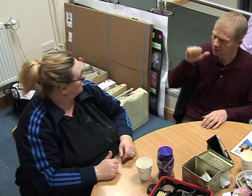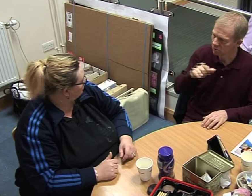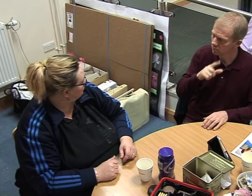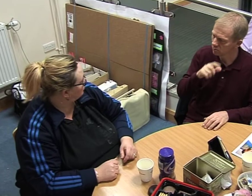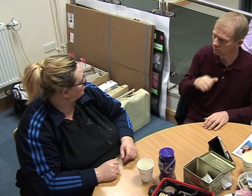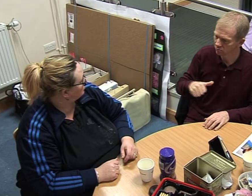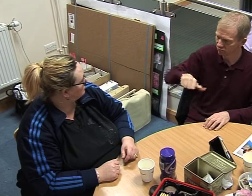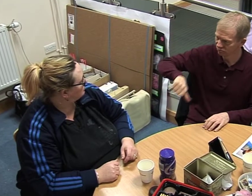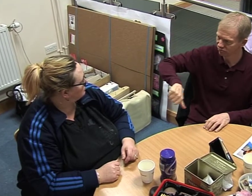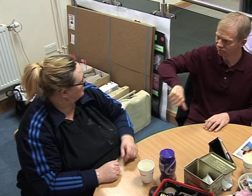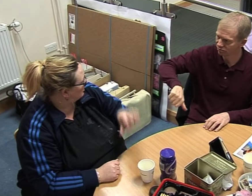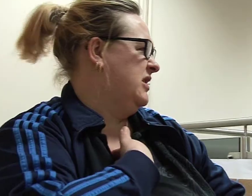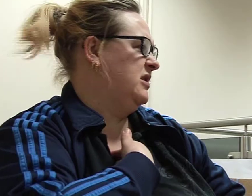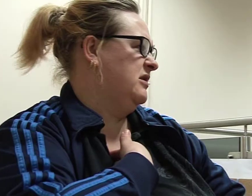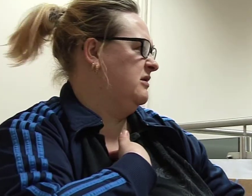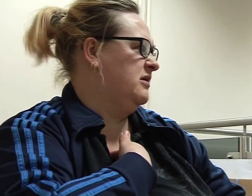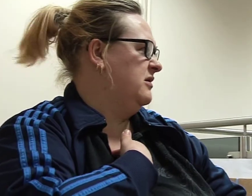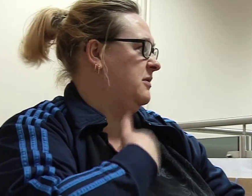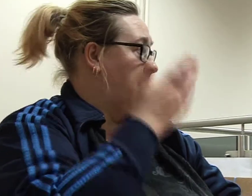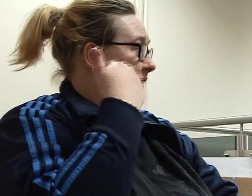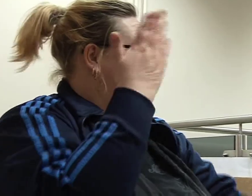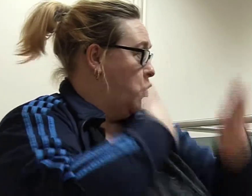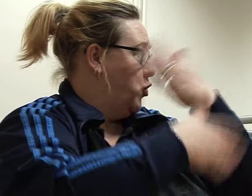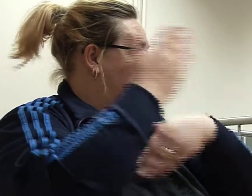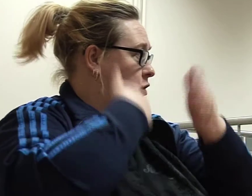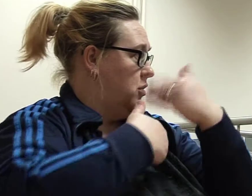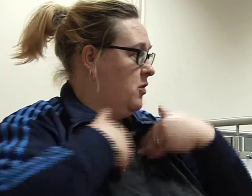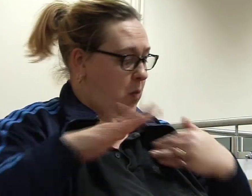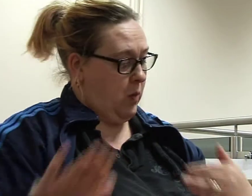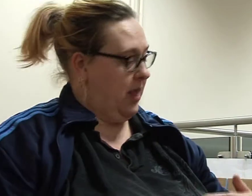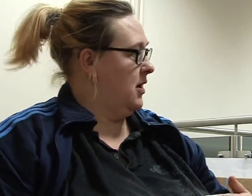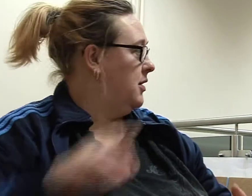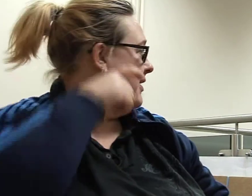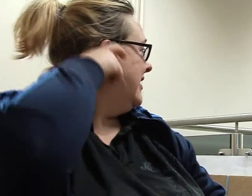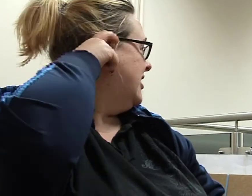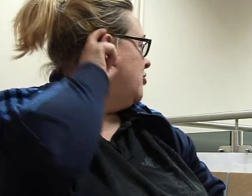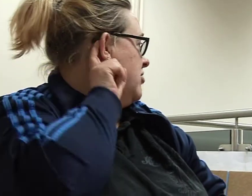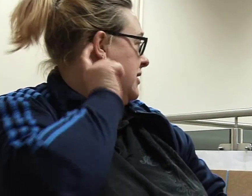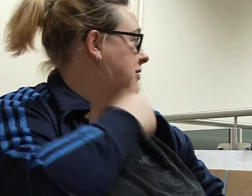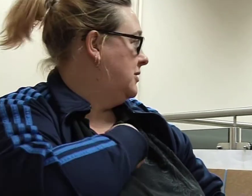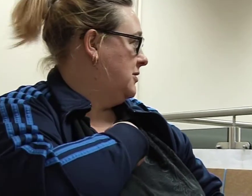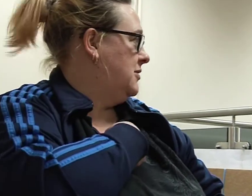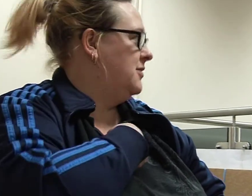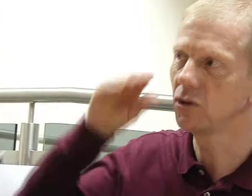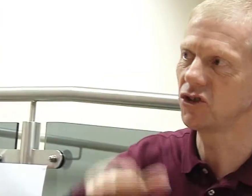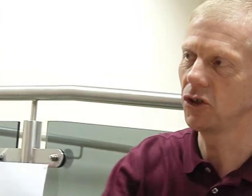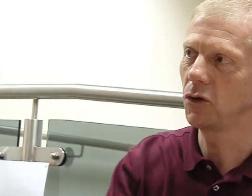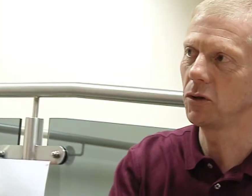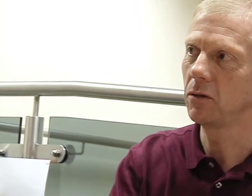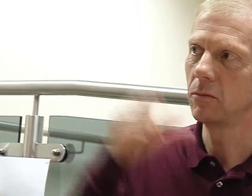fully with deaf people in the deaf community. And we just want to just maintain that for all